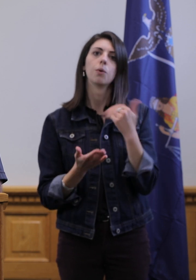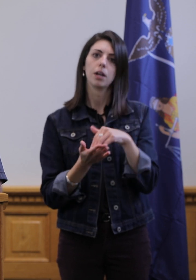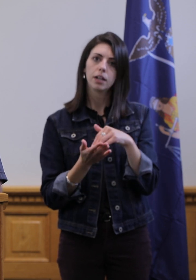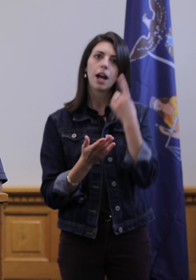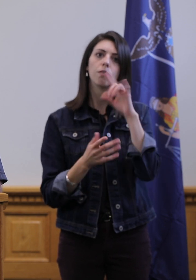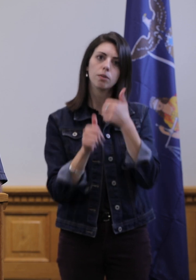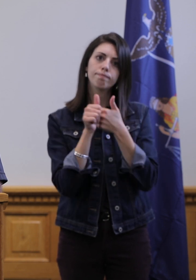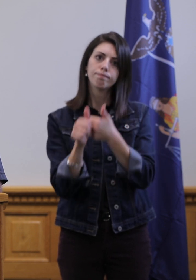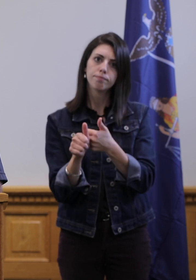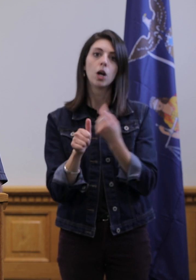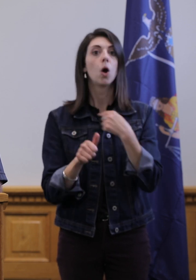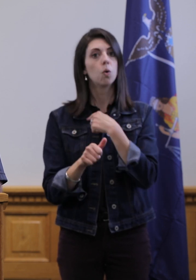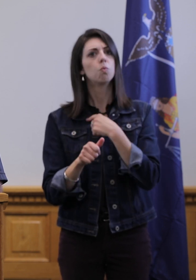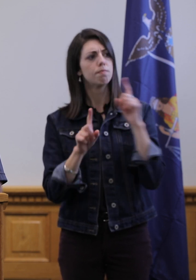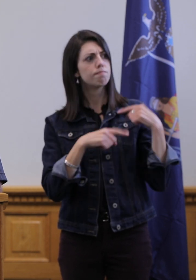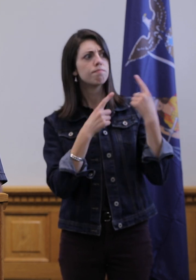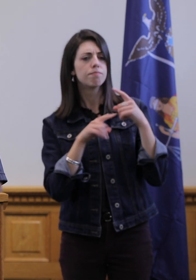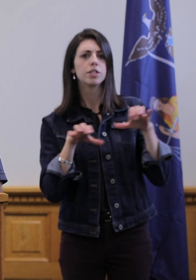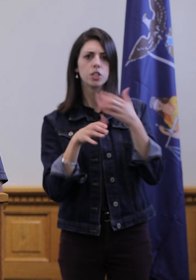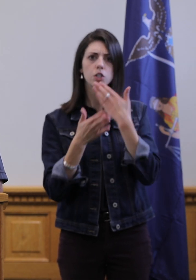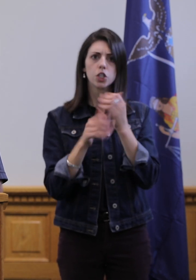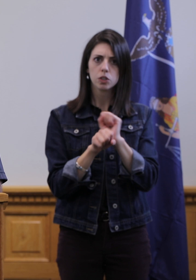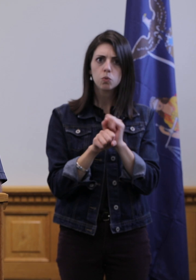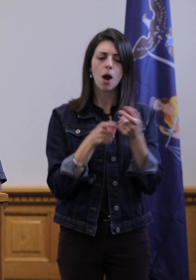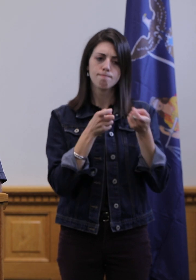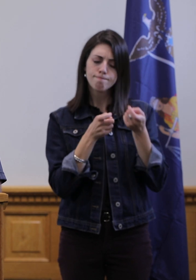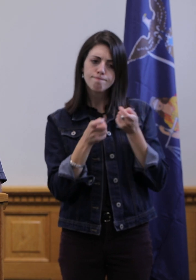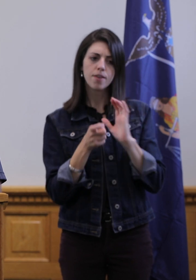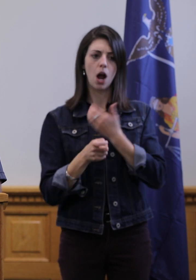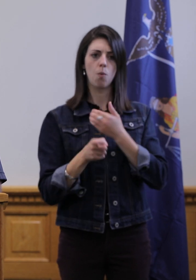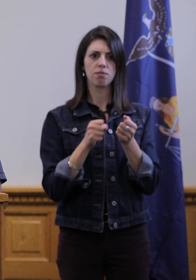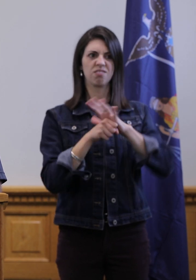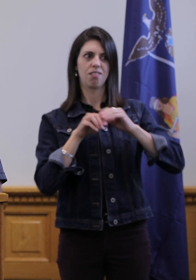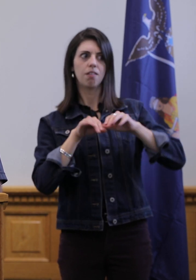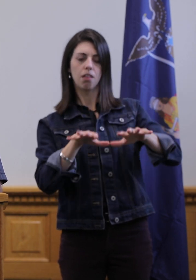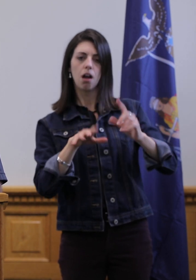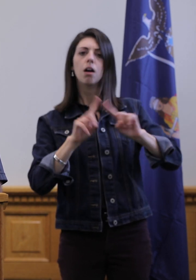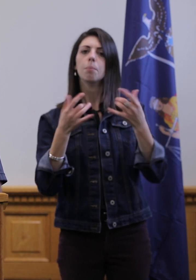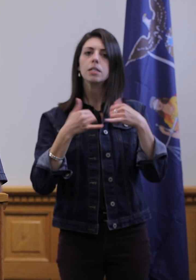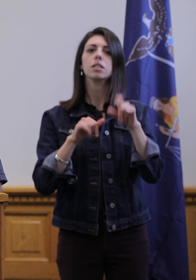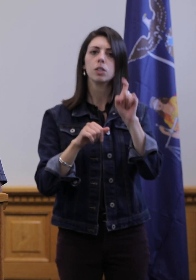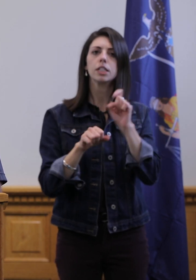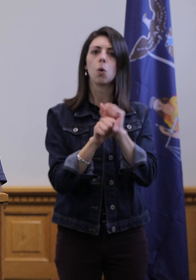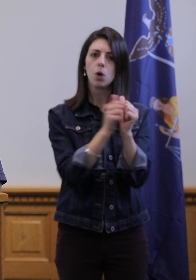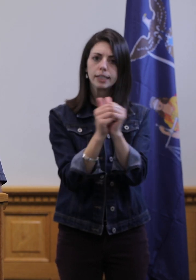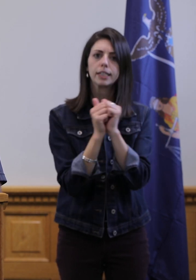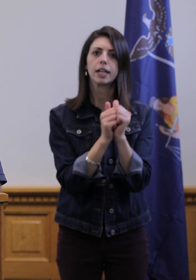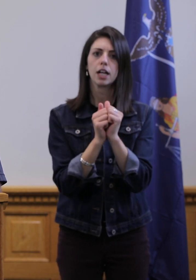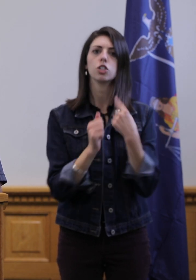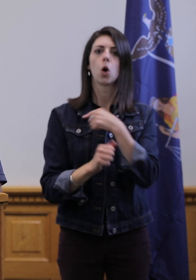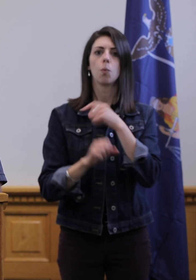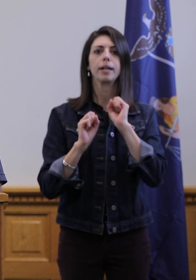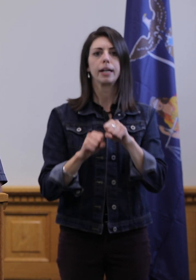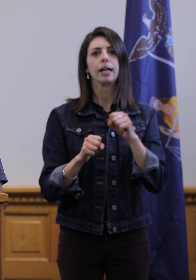We've done a good job managing COVID-19 in Oswego County, but we must continue to work together to mitigate the risk of infection and keep our